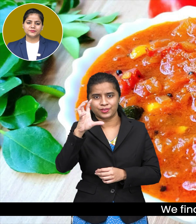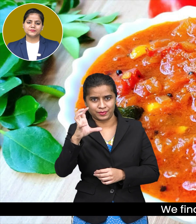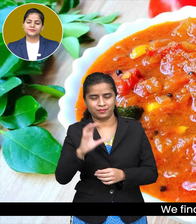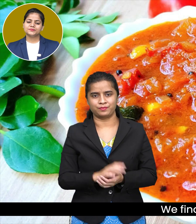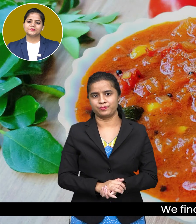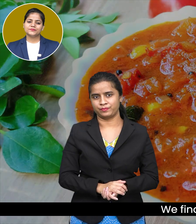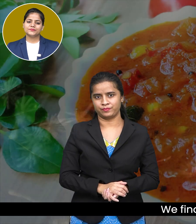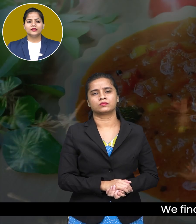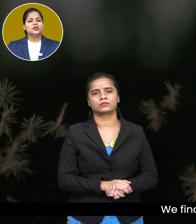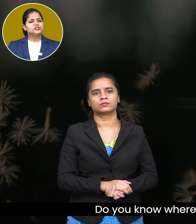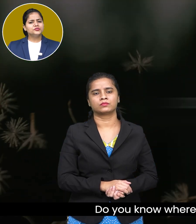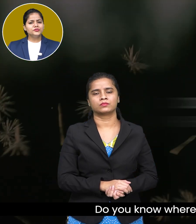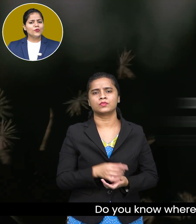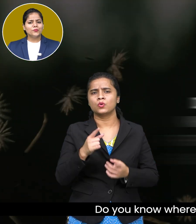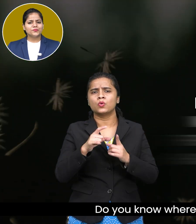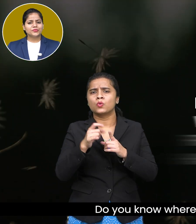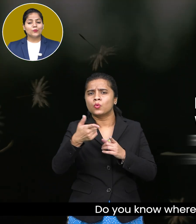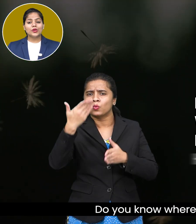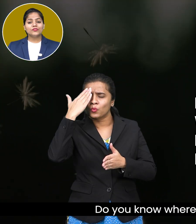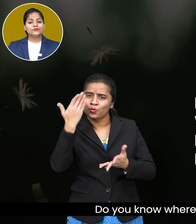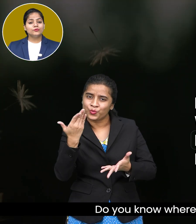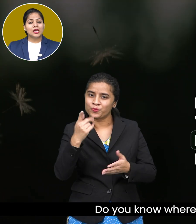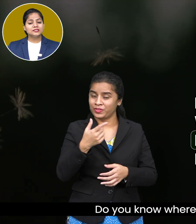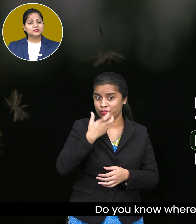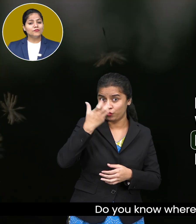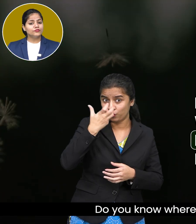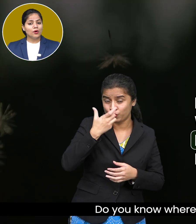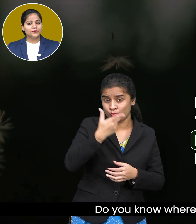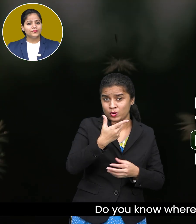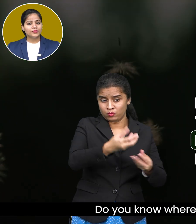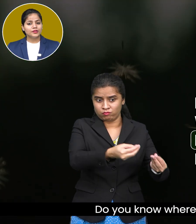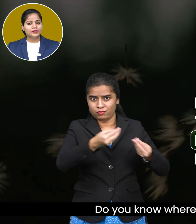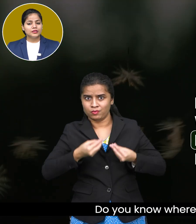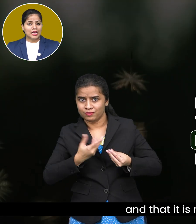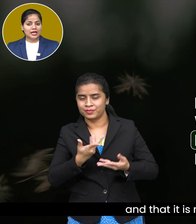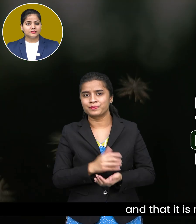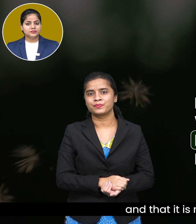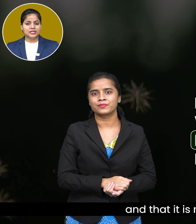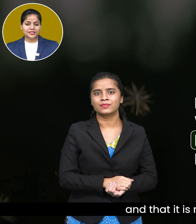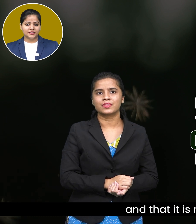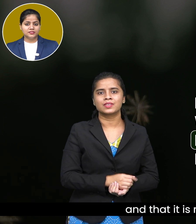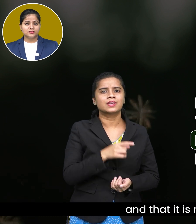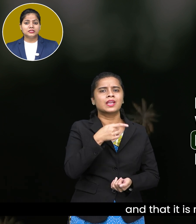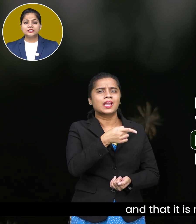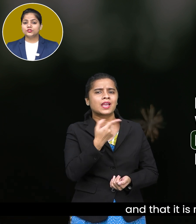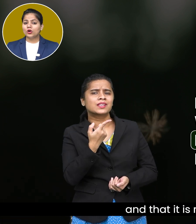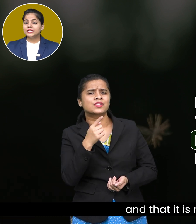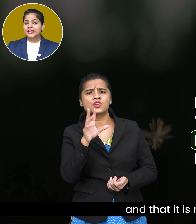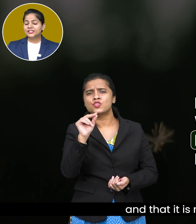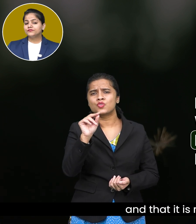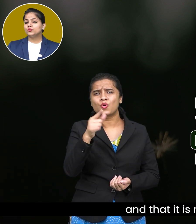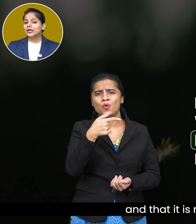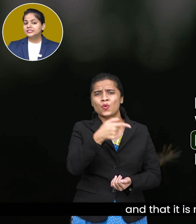tomatoes. Do you know where the fruit has come from and that it is